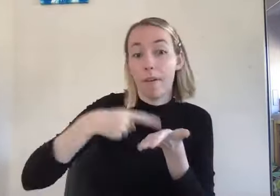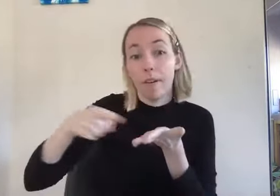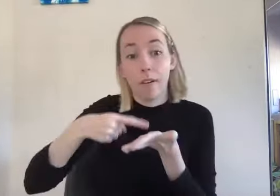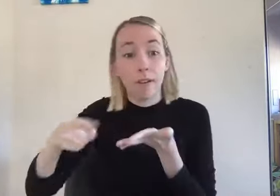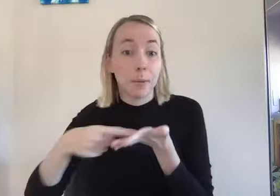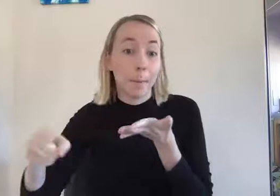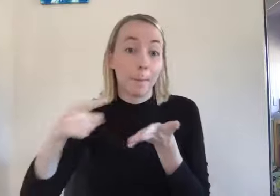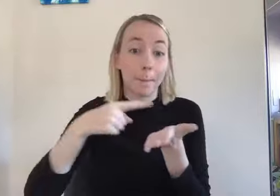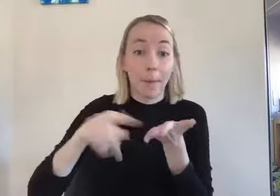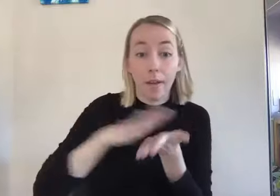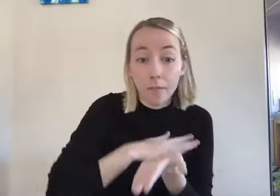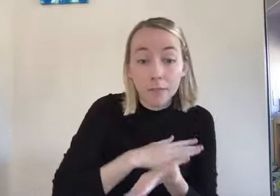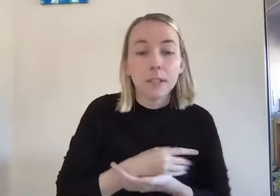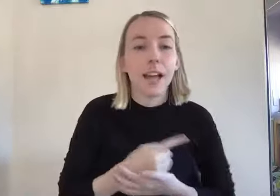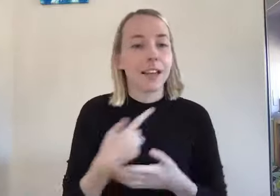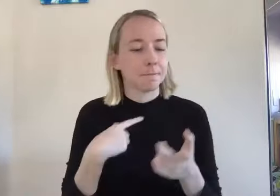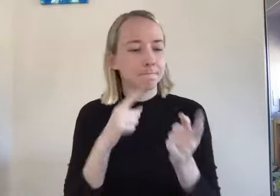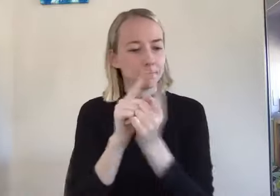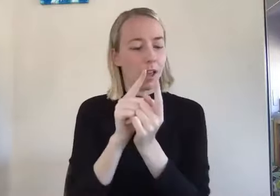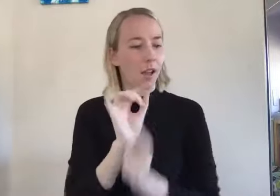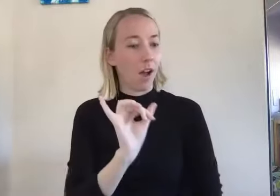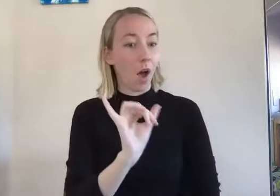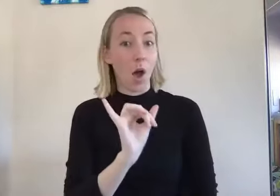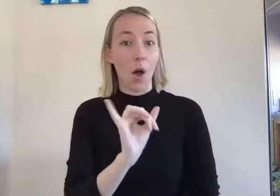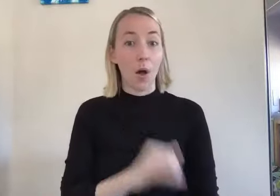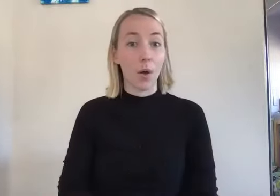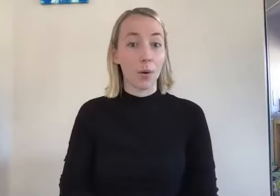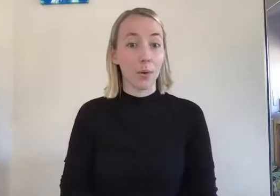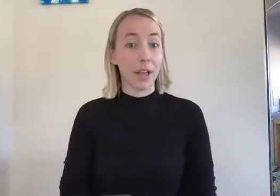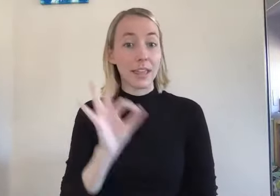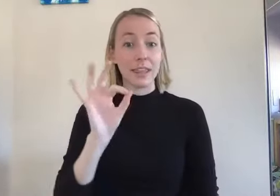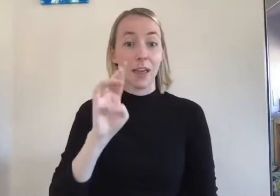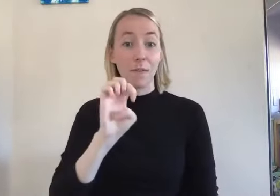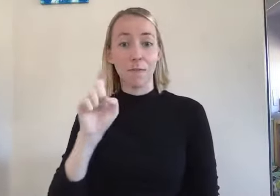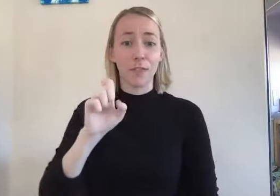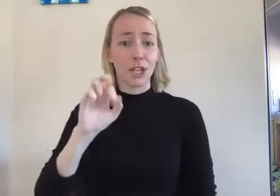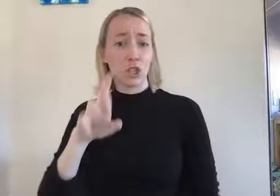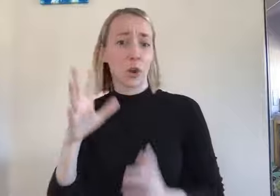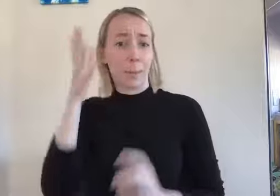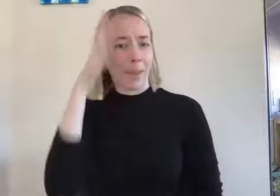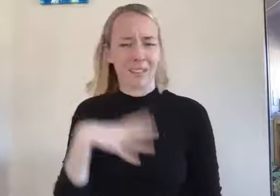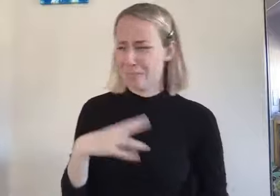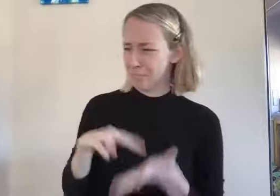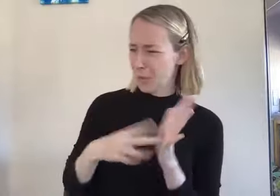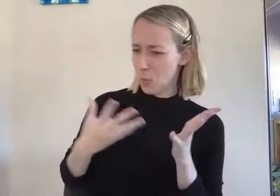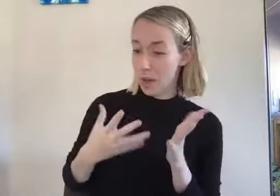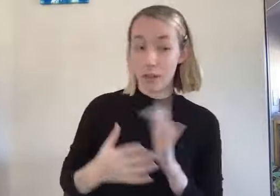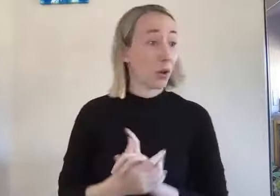started paying it off. And eventually I ran into some of them, and they said, "Oh, the freezer man, you're the freezer man." I said, "What do you mean?" He